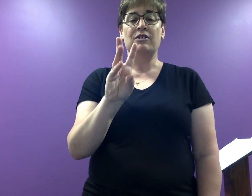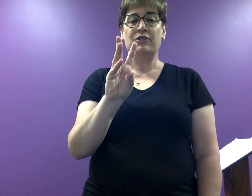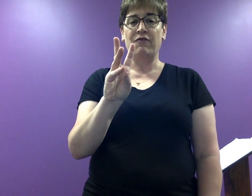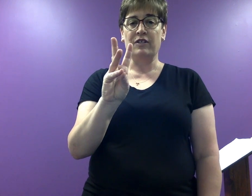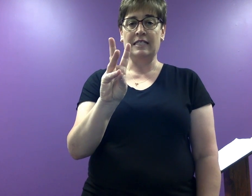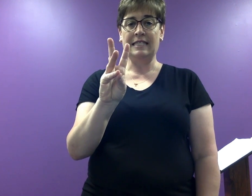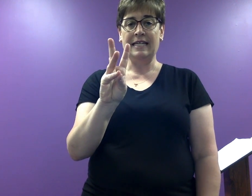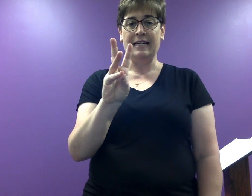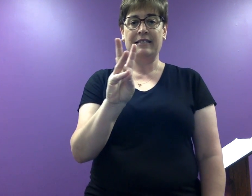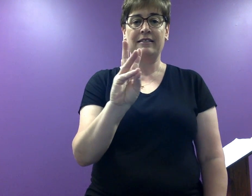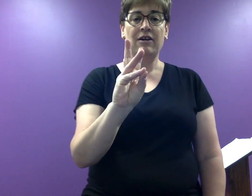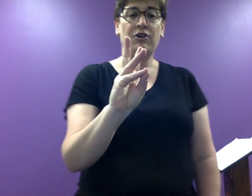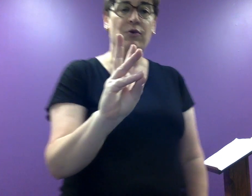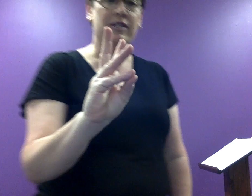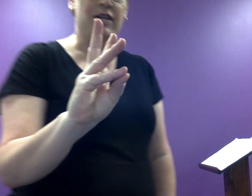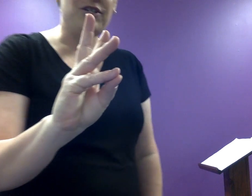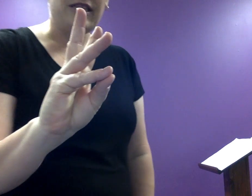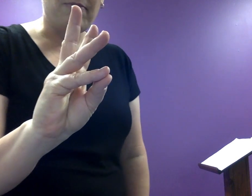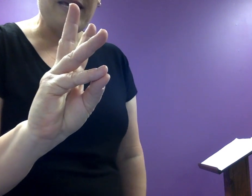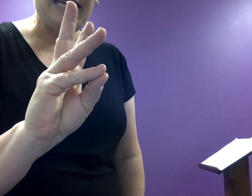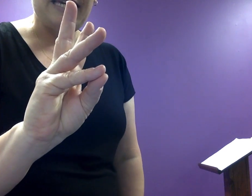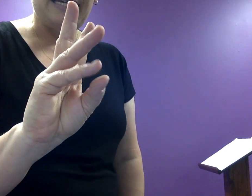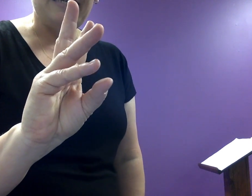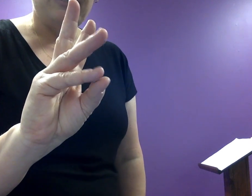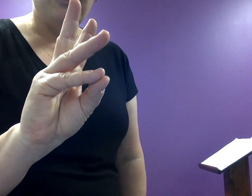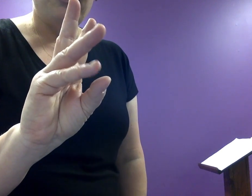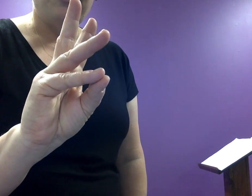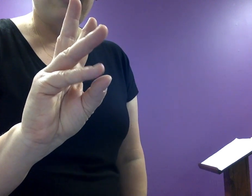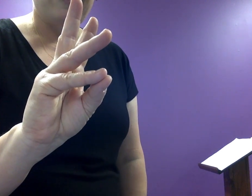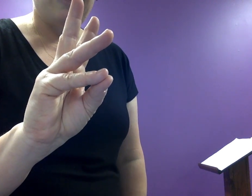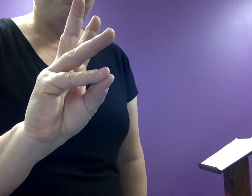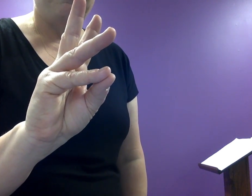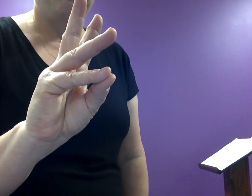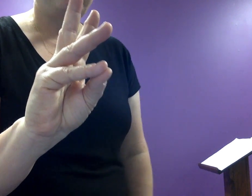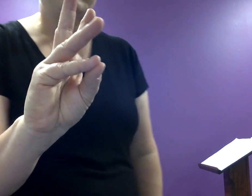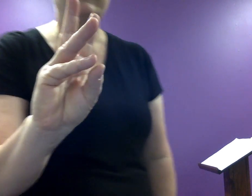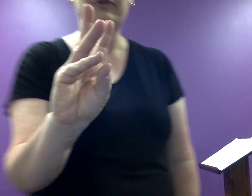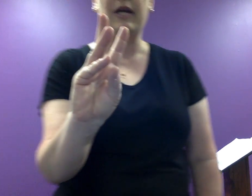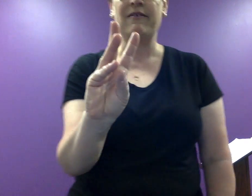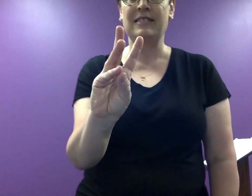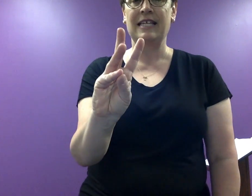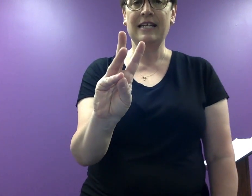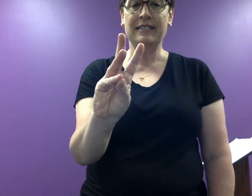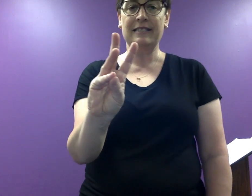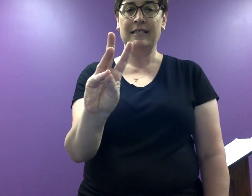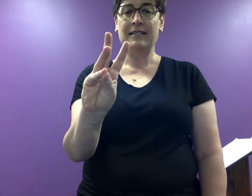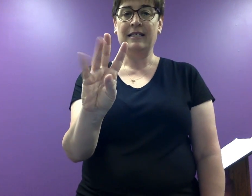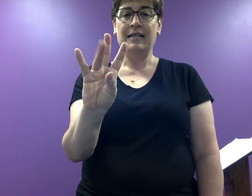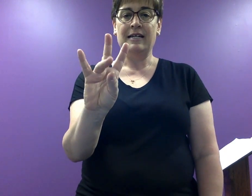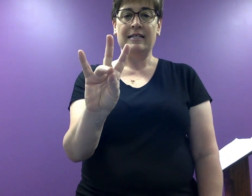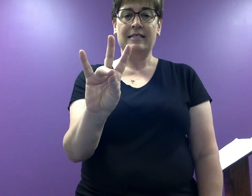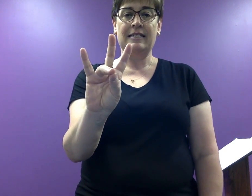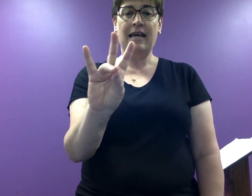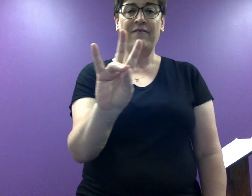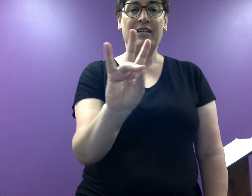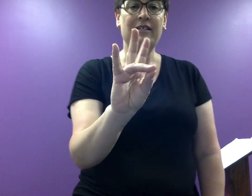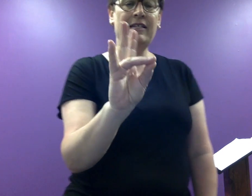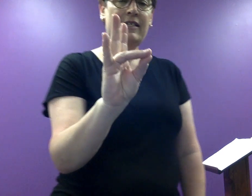So for 6, you are touching the pinky to the thumb. So you have 6. 7 is